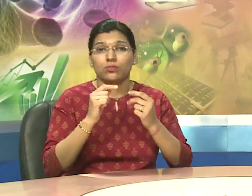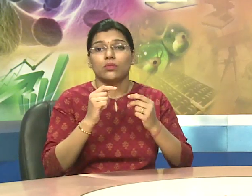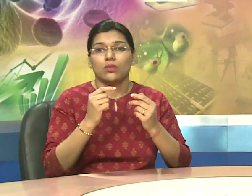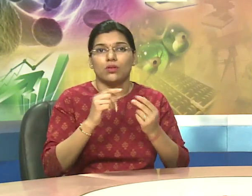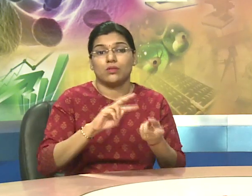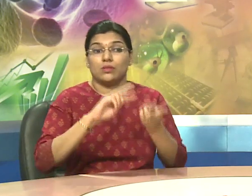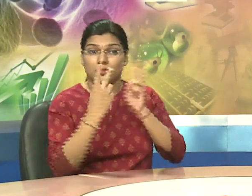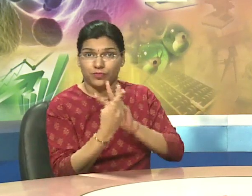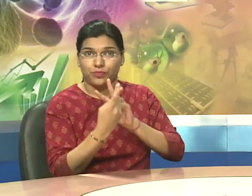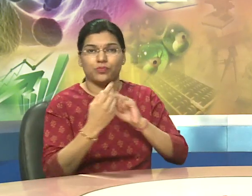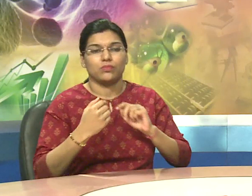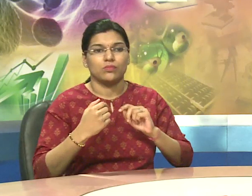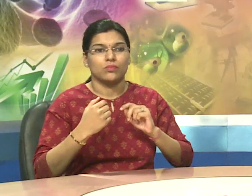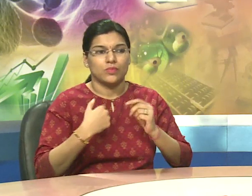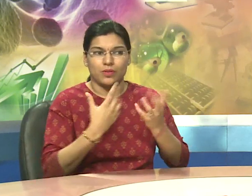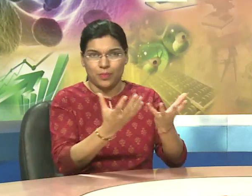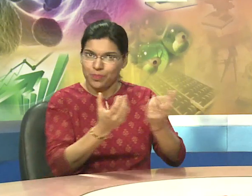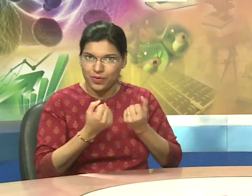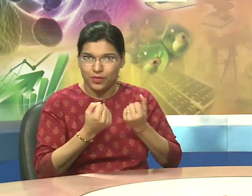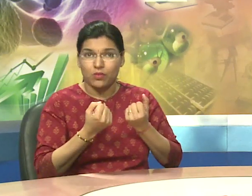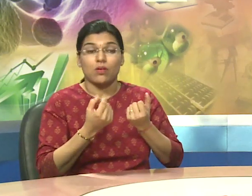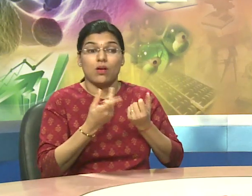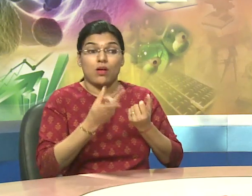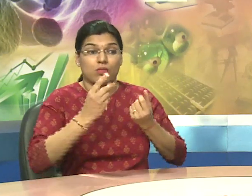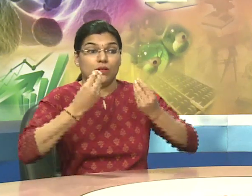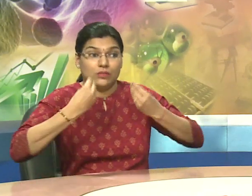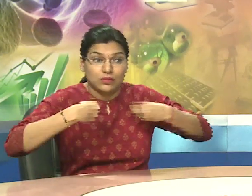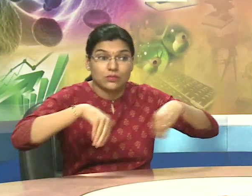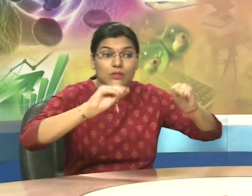it. Similarly, the person who is selling it.